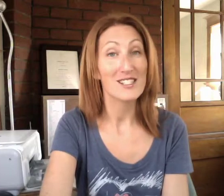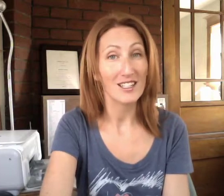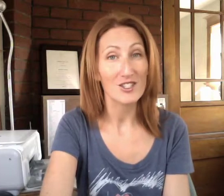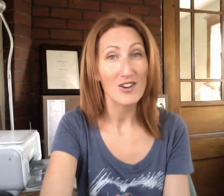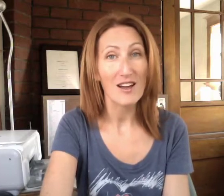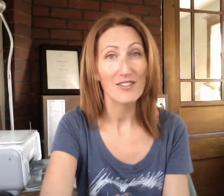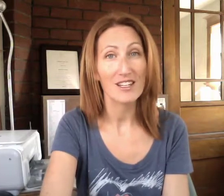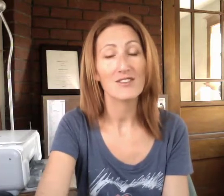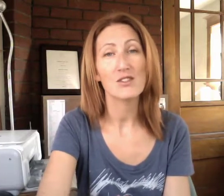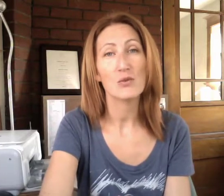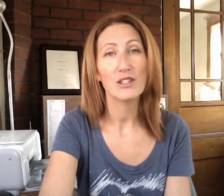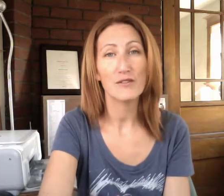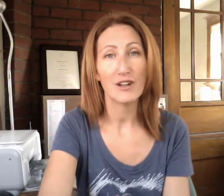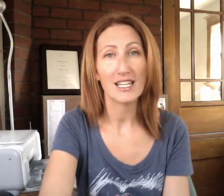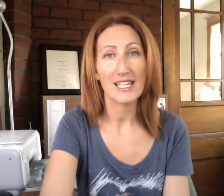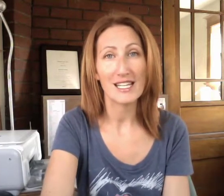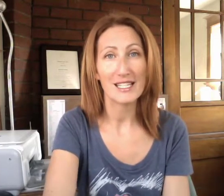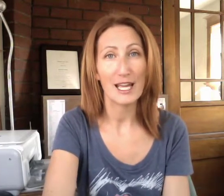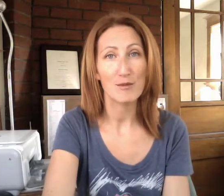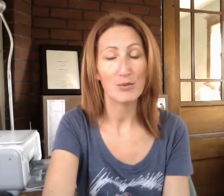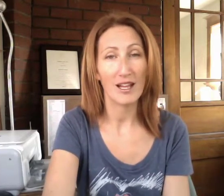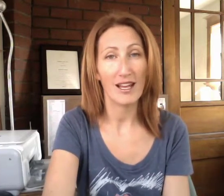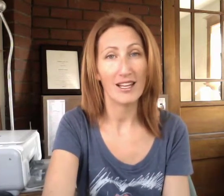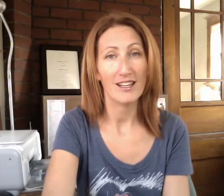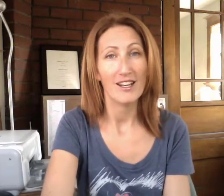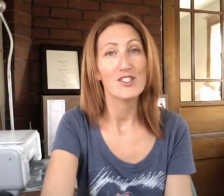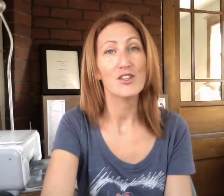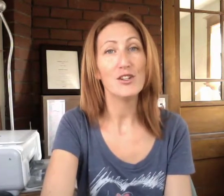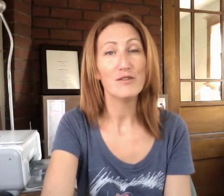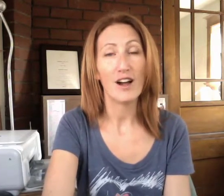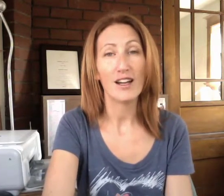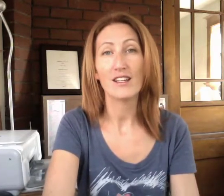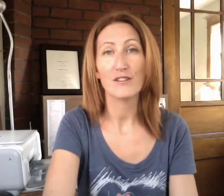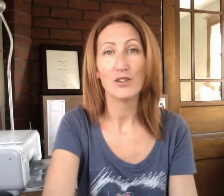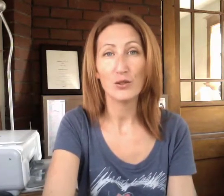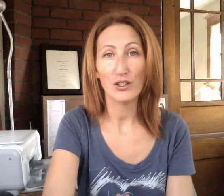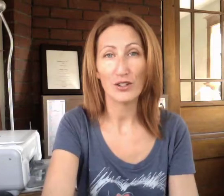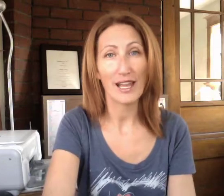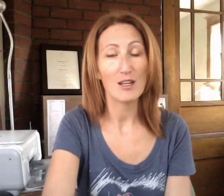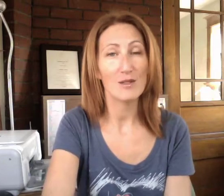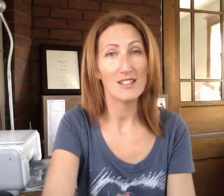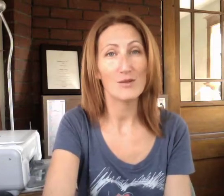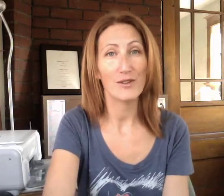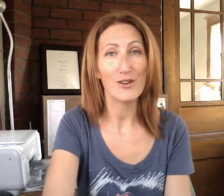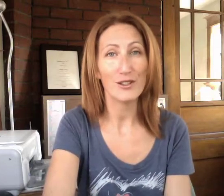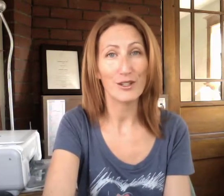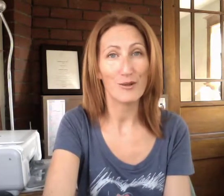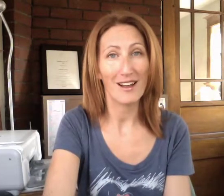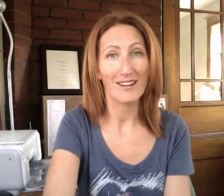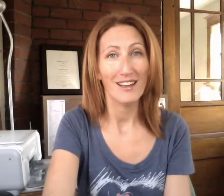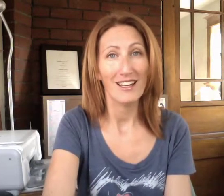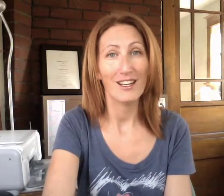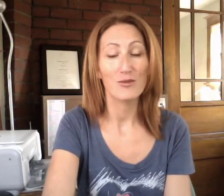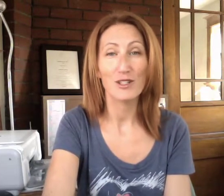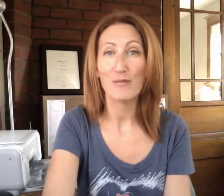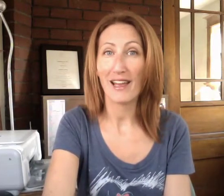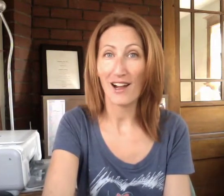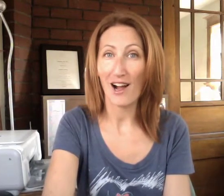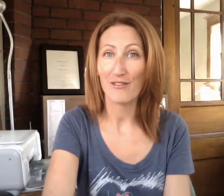in traffic, it was a really fun and easy game to play. So you'll find that if you learn the ABCs with your little one, it'll really pay off. They'll